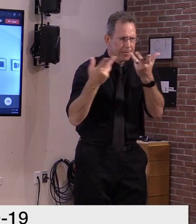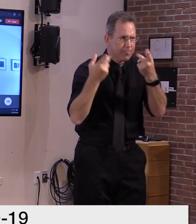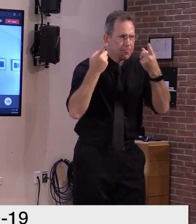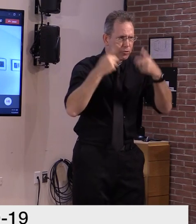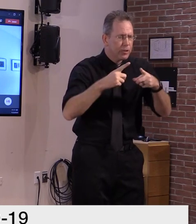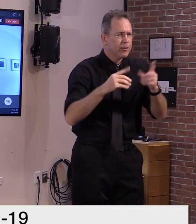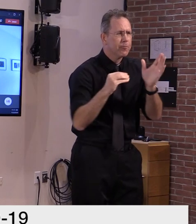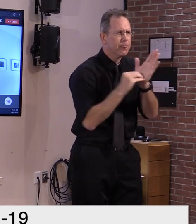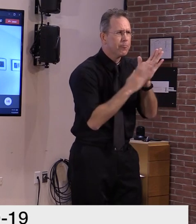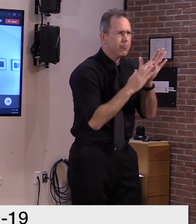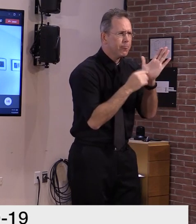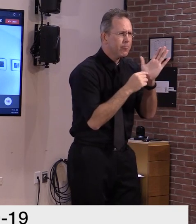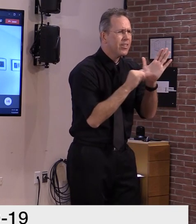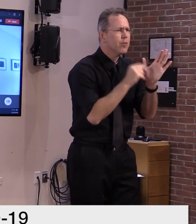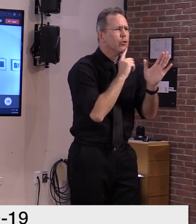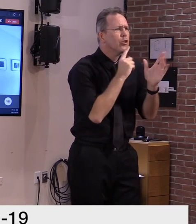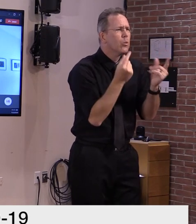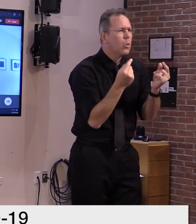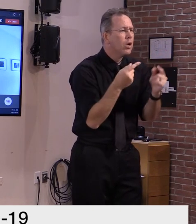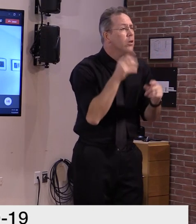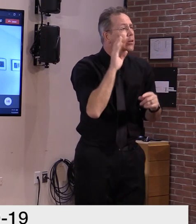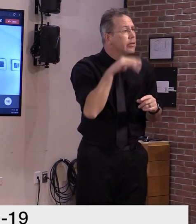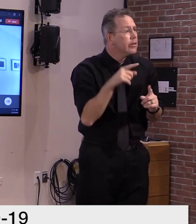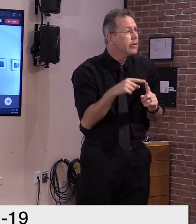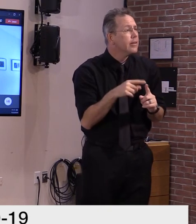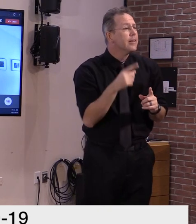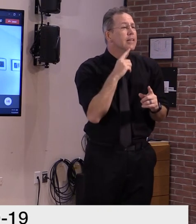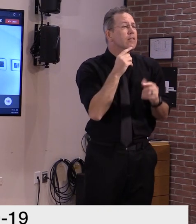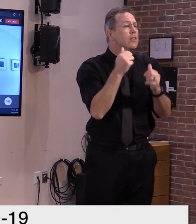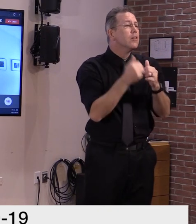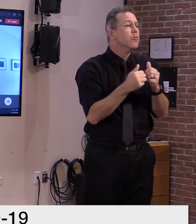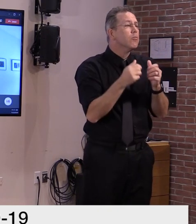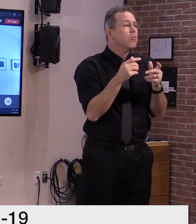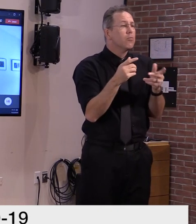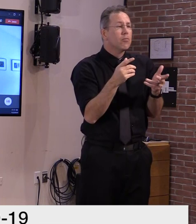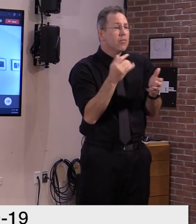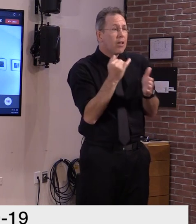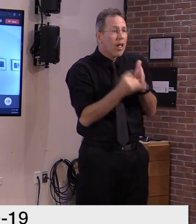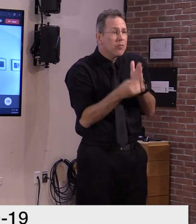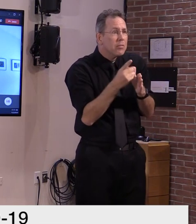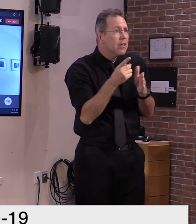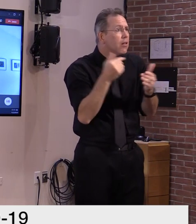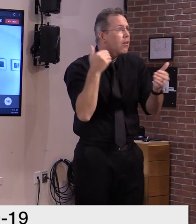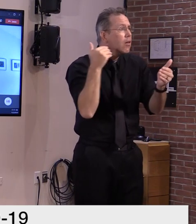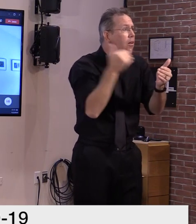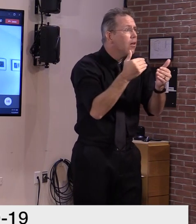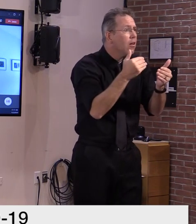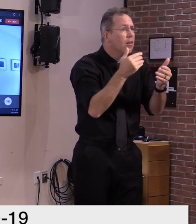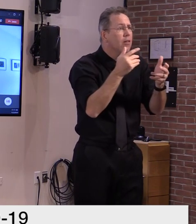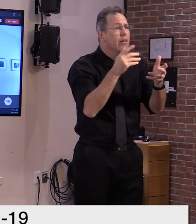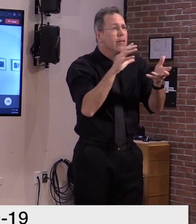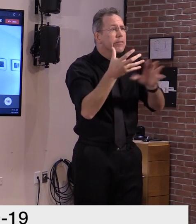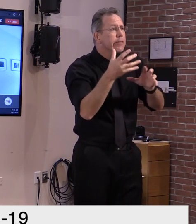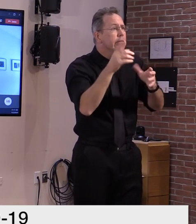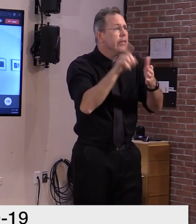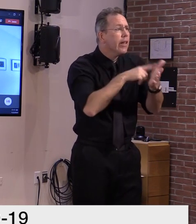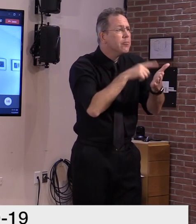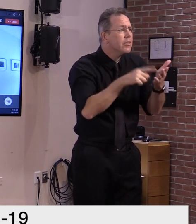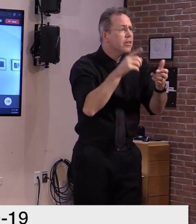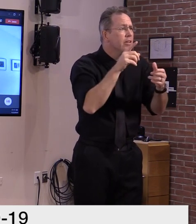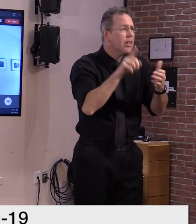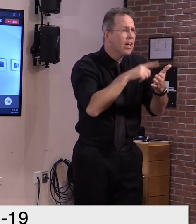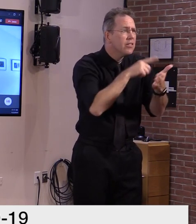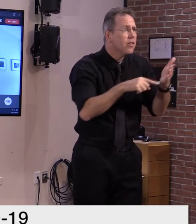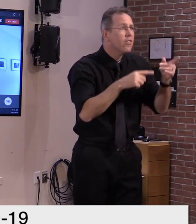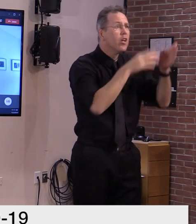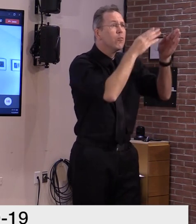lenient cancellation policies to discourage guests who are sick or those impacted by a change in the state's travel policy